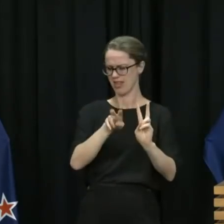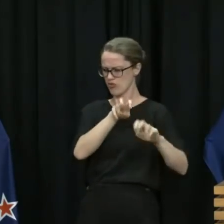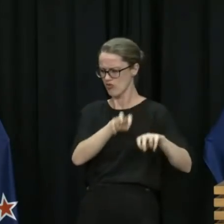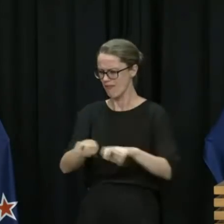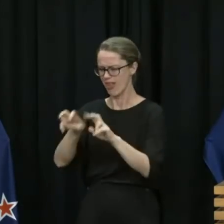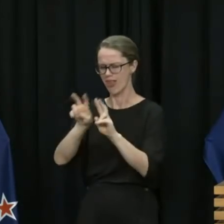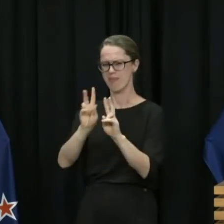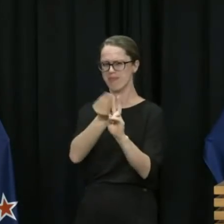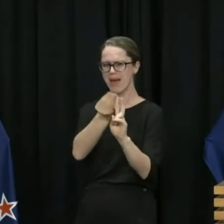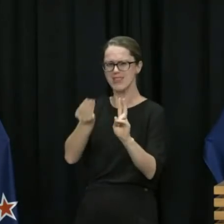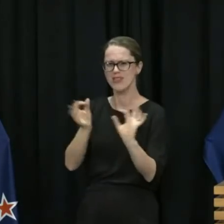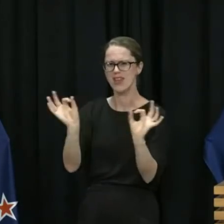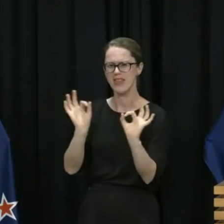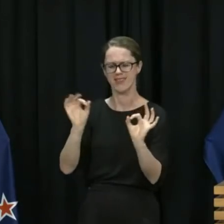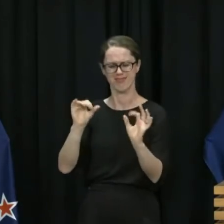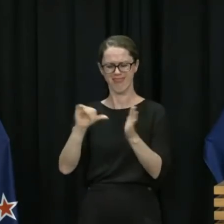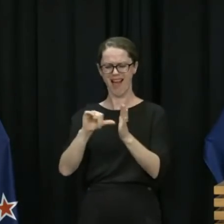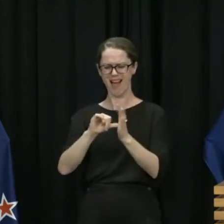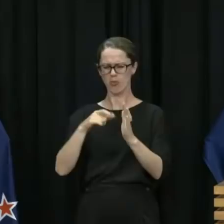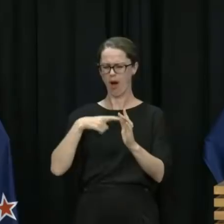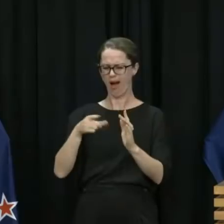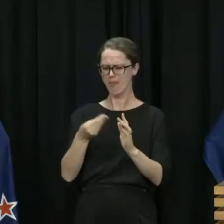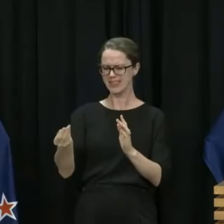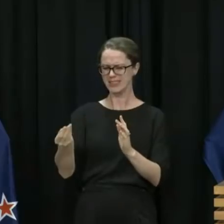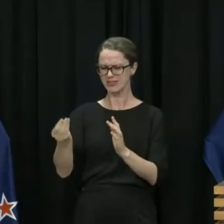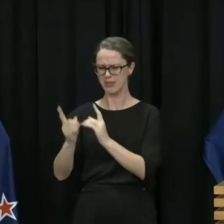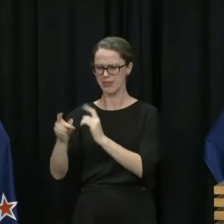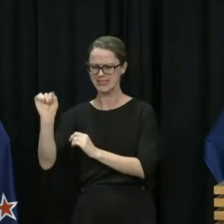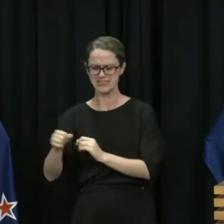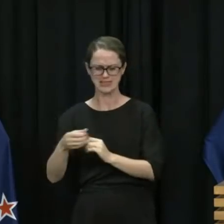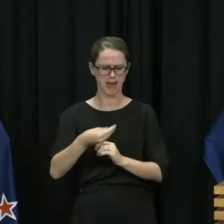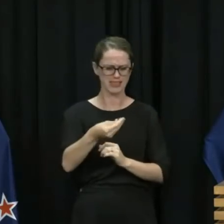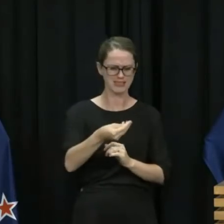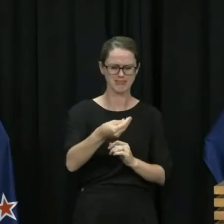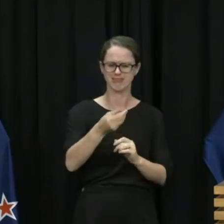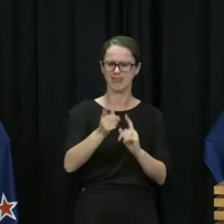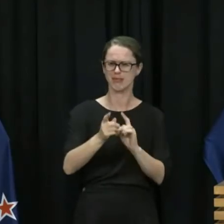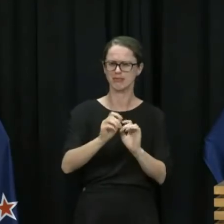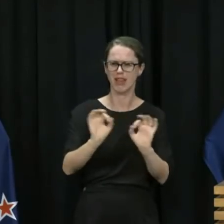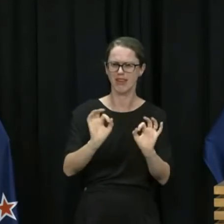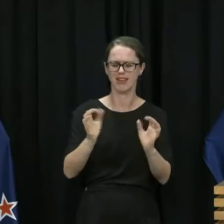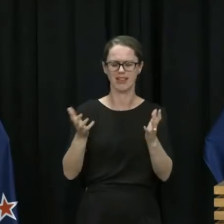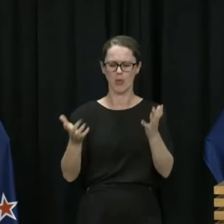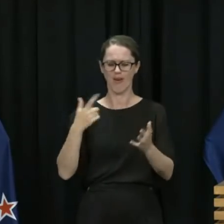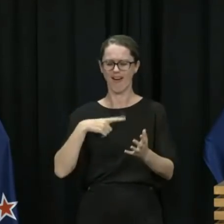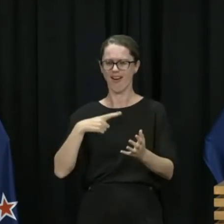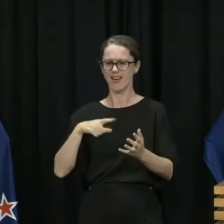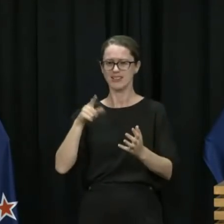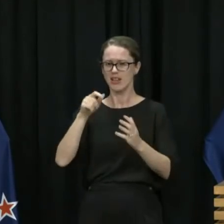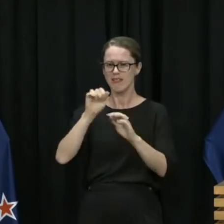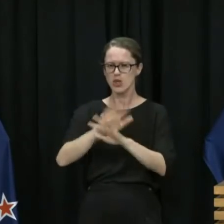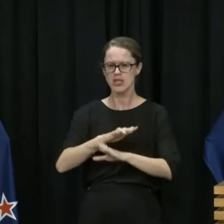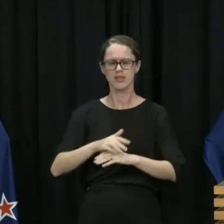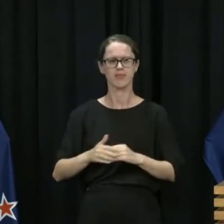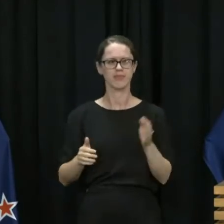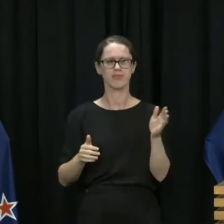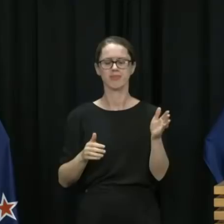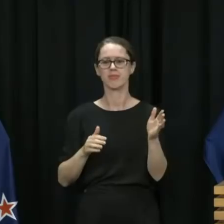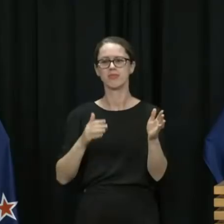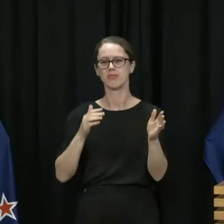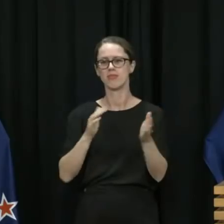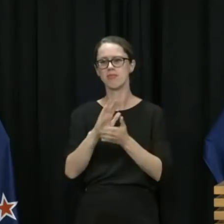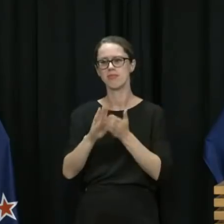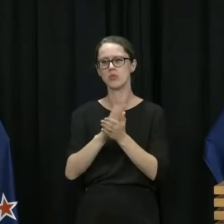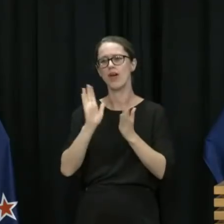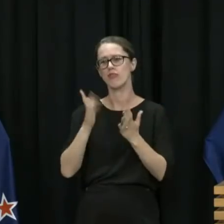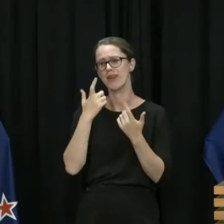really difficult for you when there's no sort of clear patterns there? Well, what it emphasises is the need to be very cautious with this